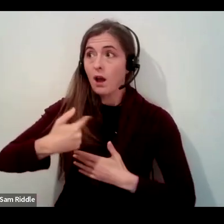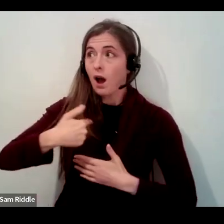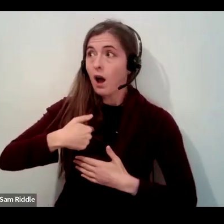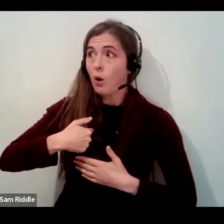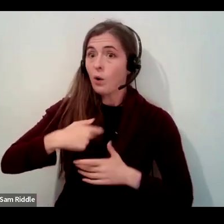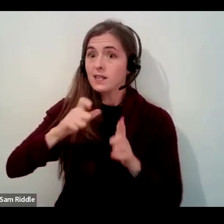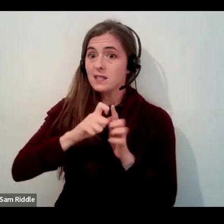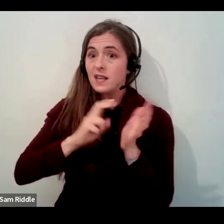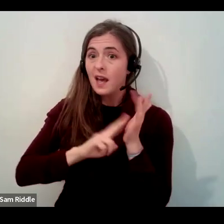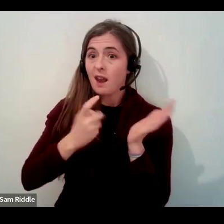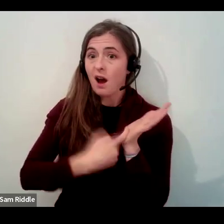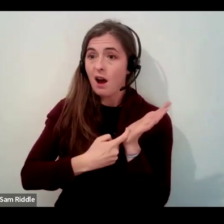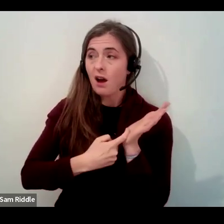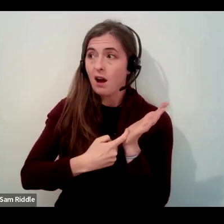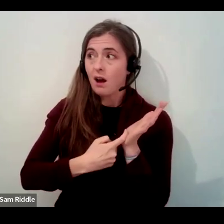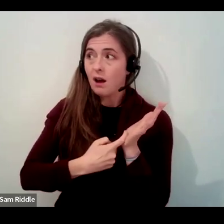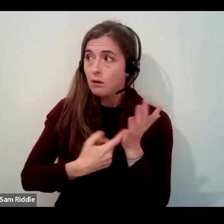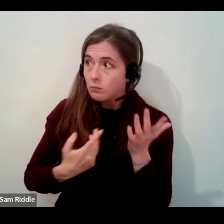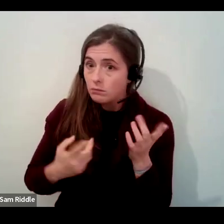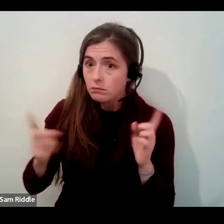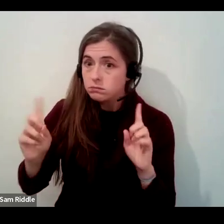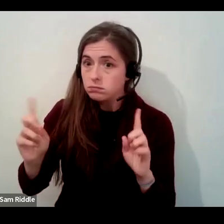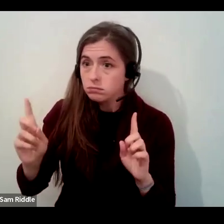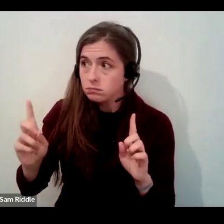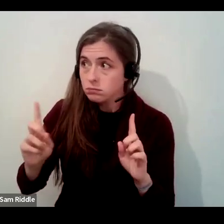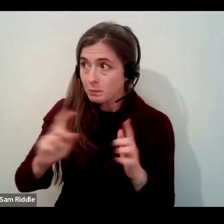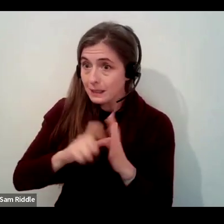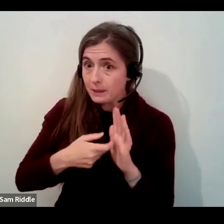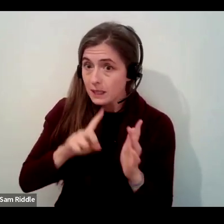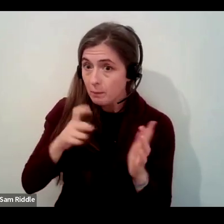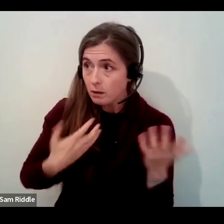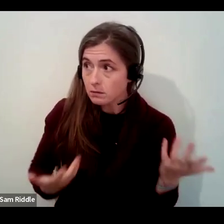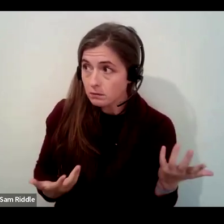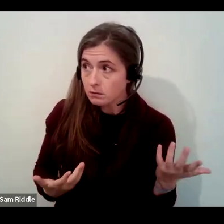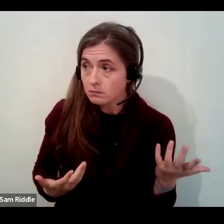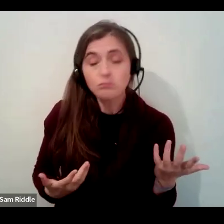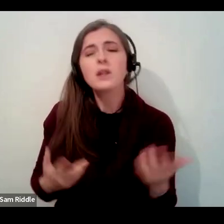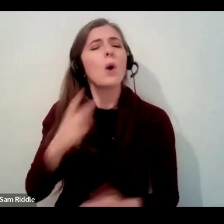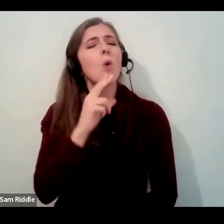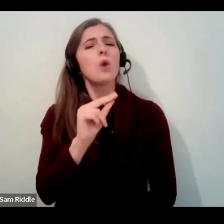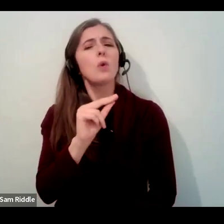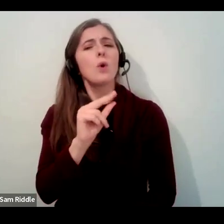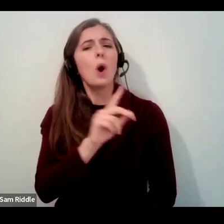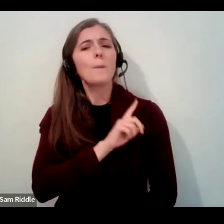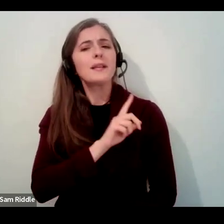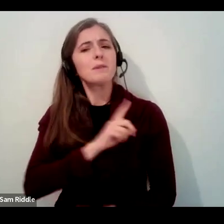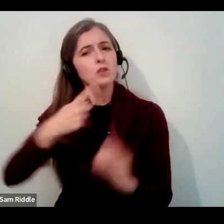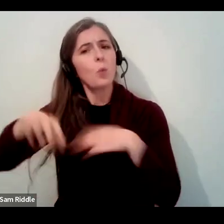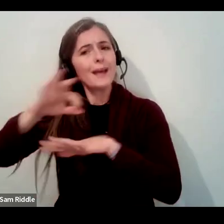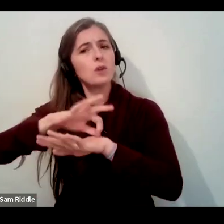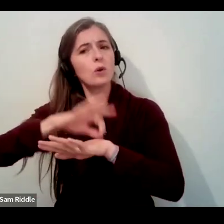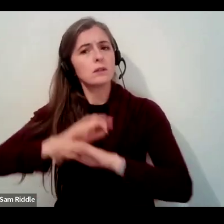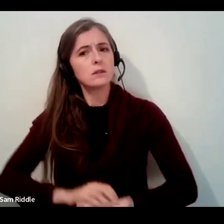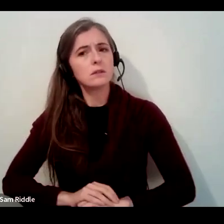your case studies. And I said, why is that? Because I'm disabled? And he said, no, it's because we're